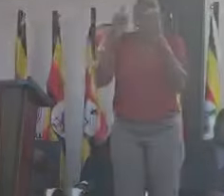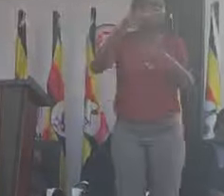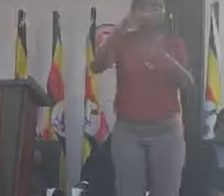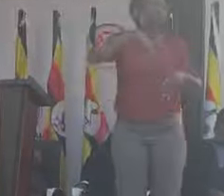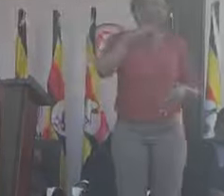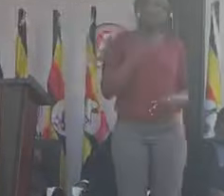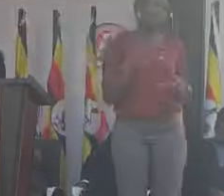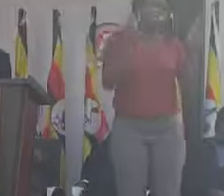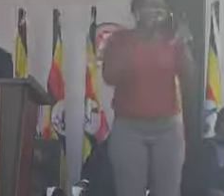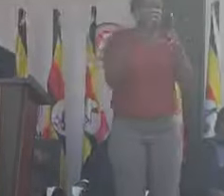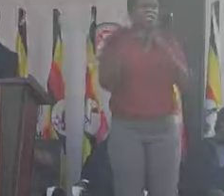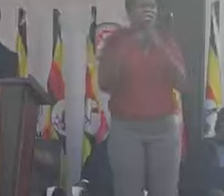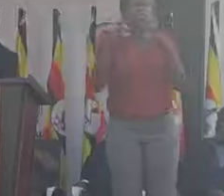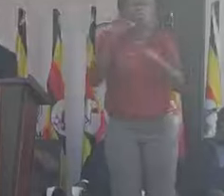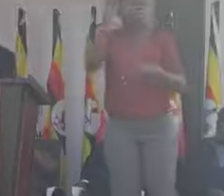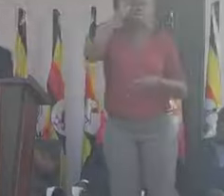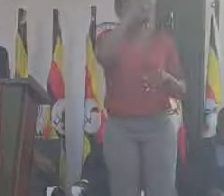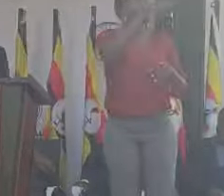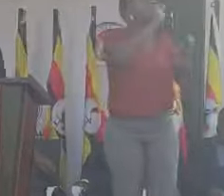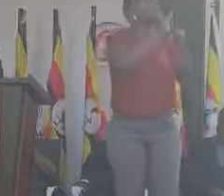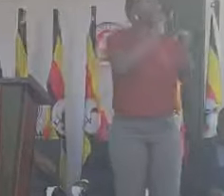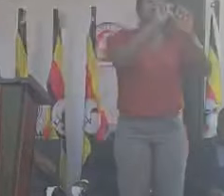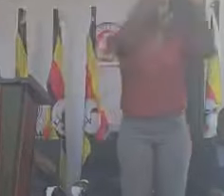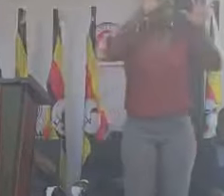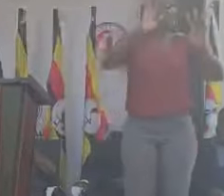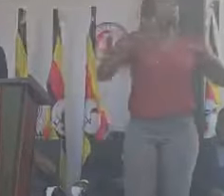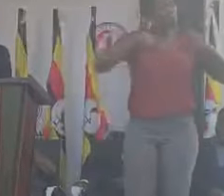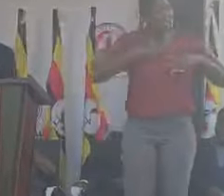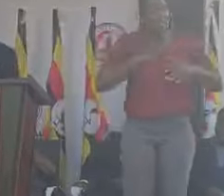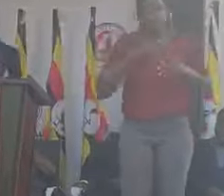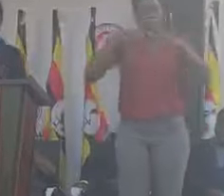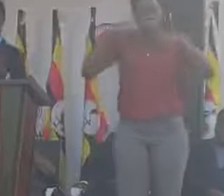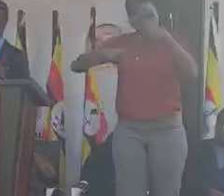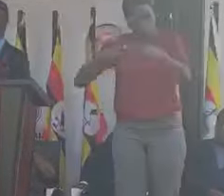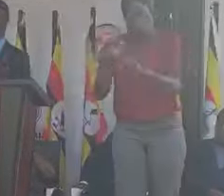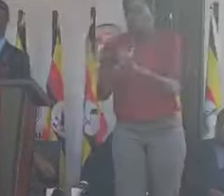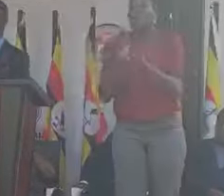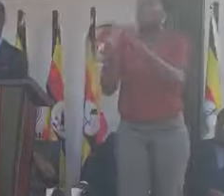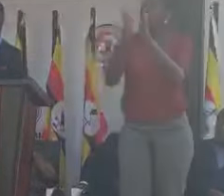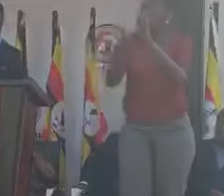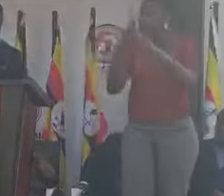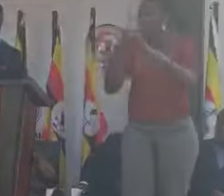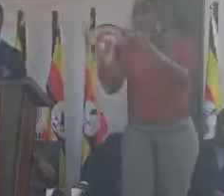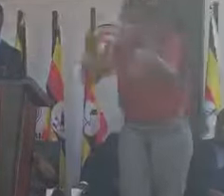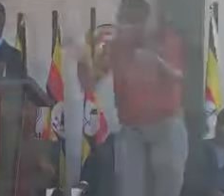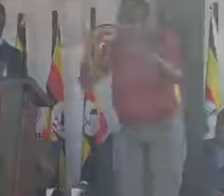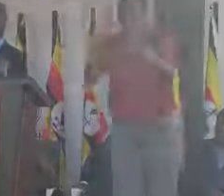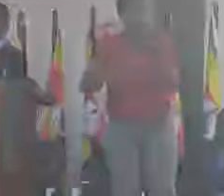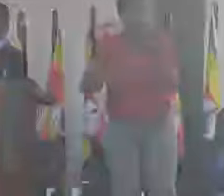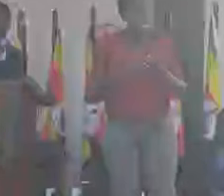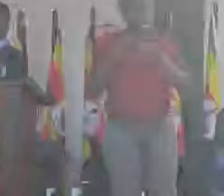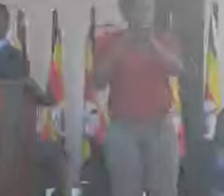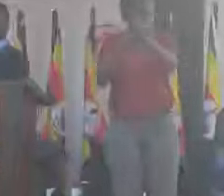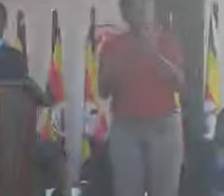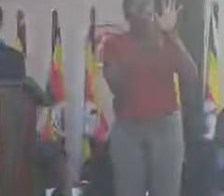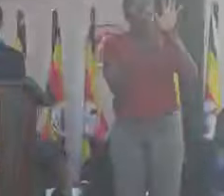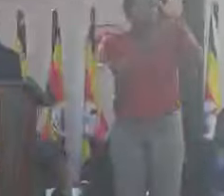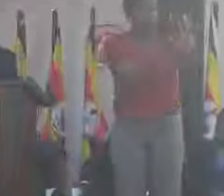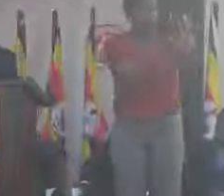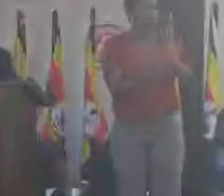vena. Mukoze omulimu ogwamanyi. Let us continue working together. But most importantly, let us lead by